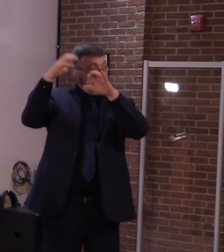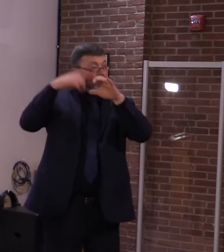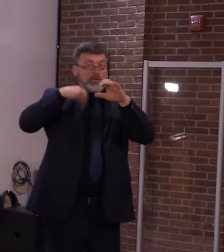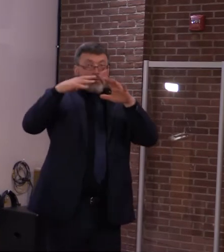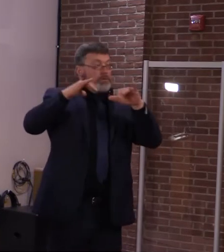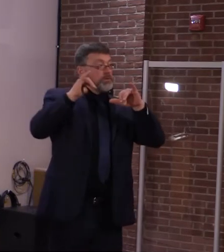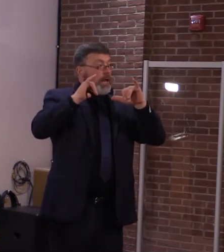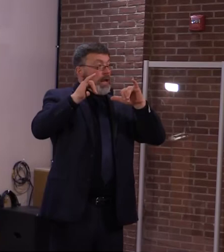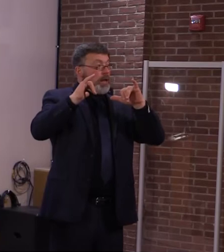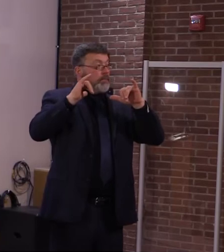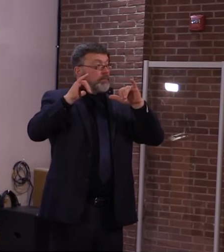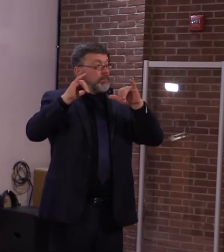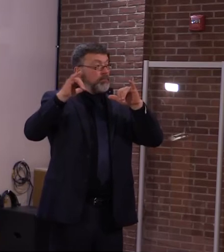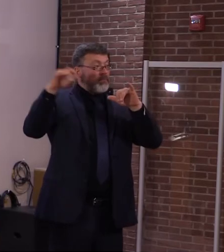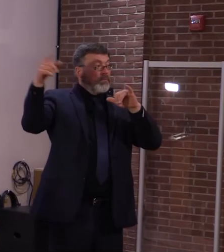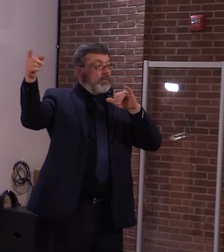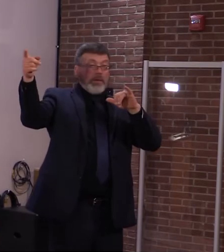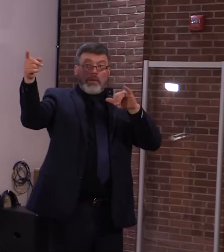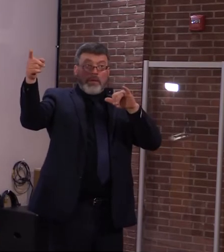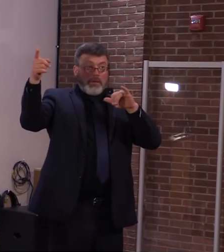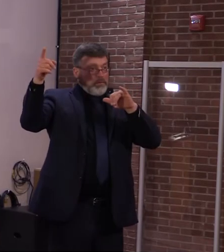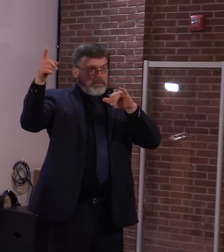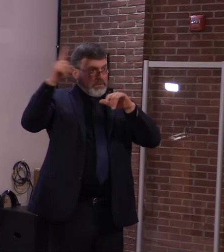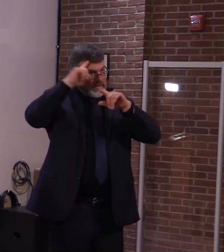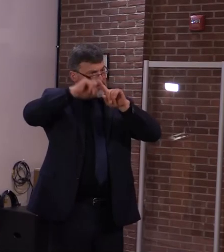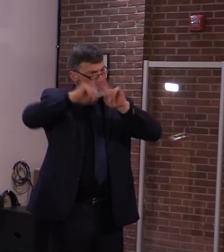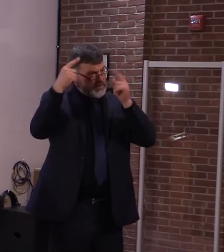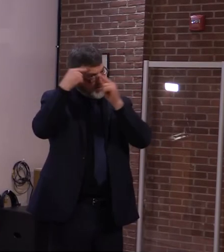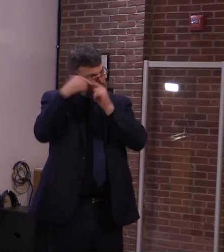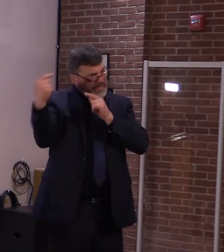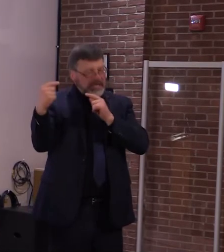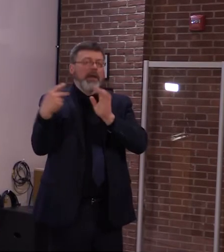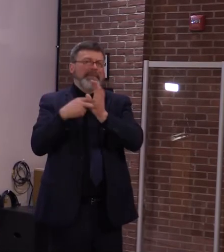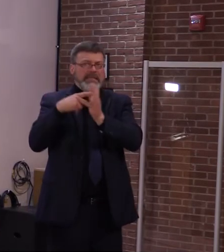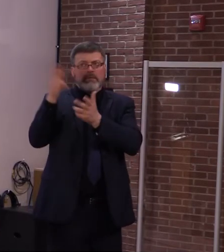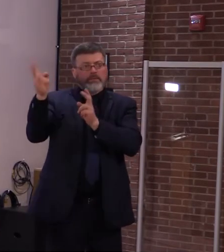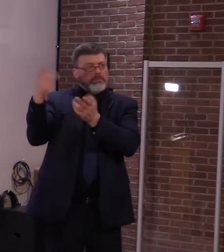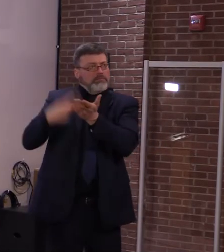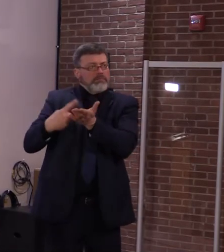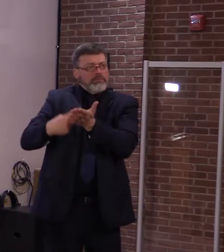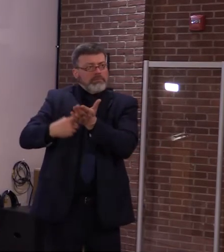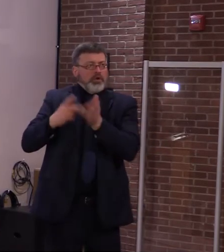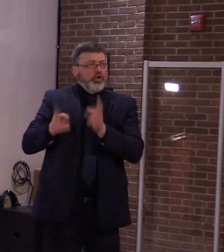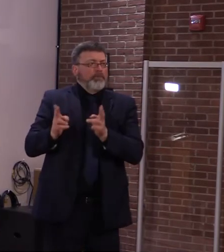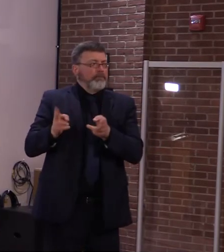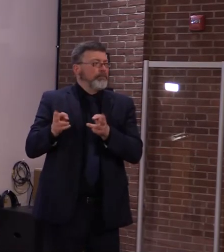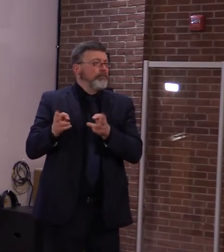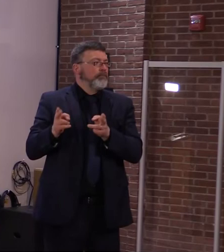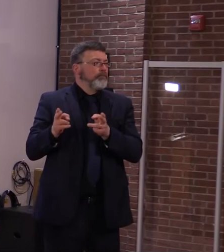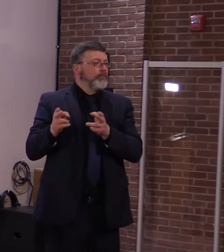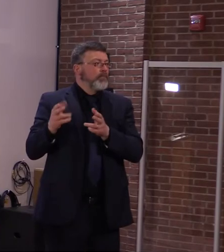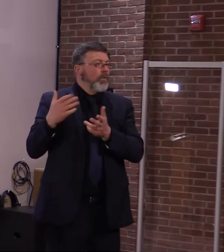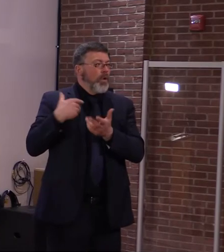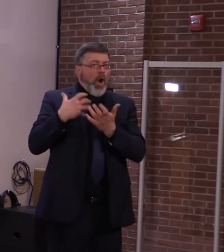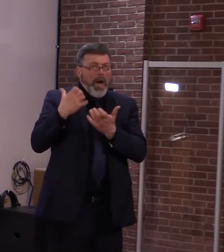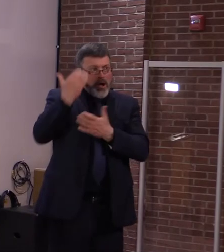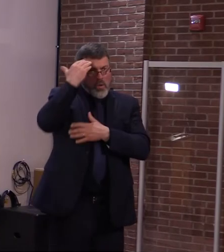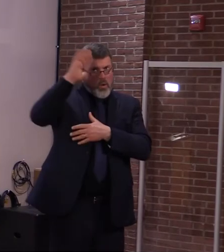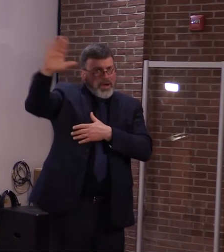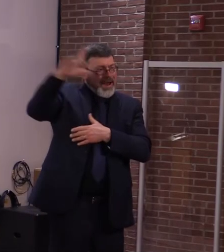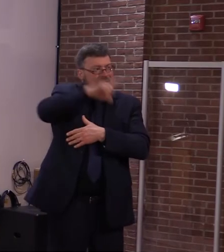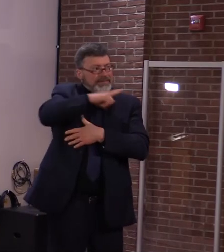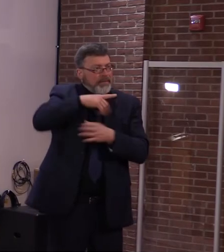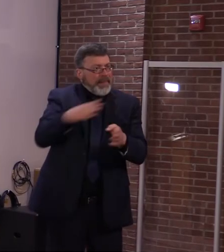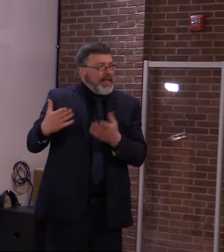see what their plan is. And we want it to be in a transparent way so that everyday Vermonters can understand what we're going to do with